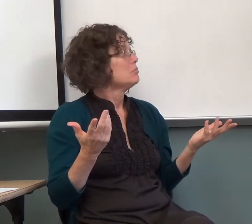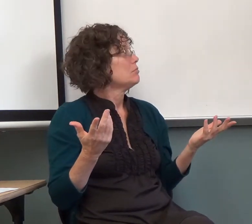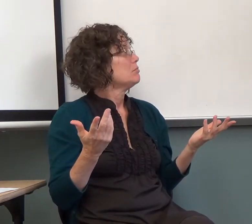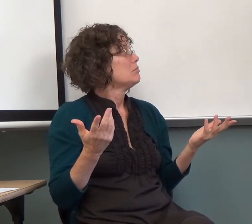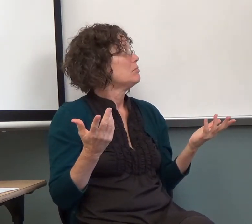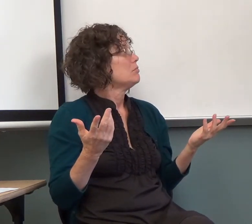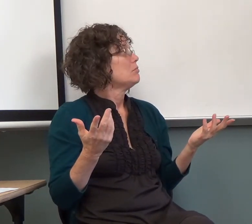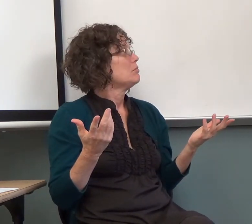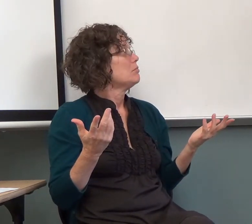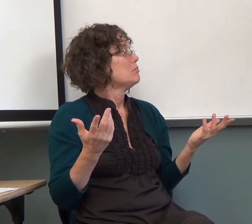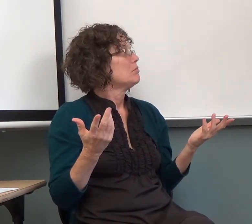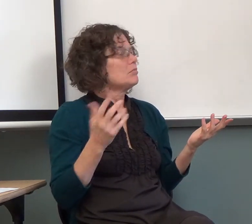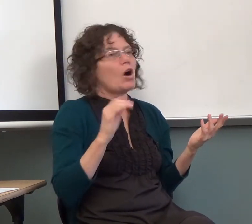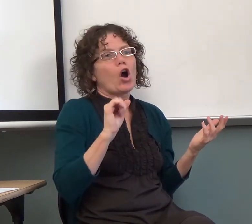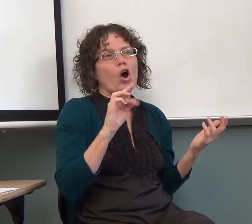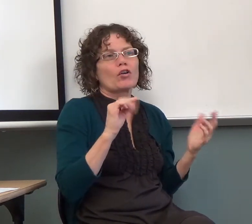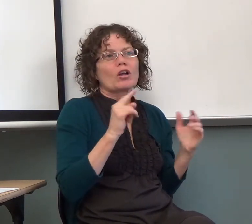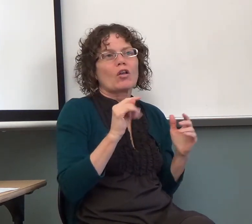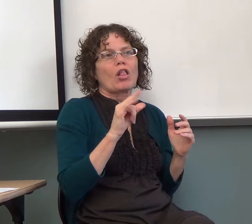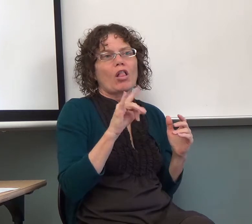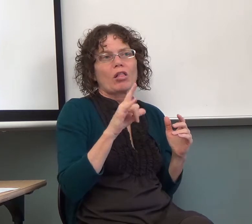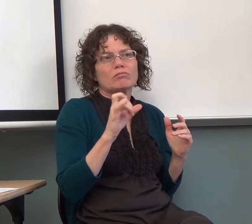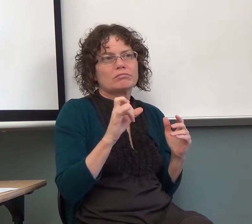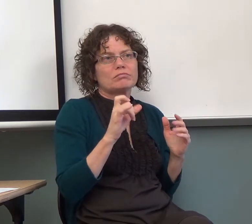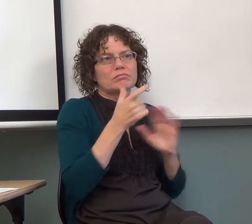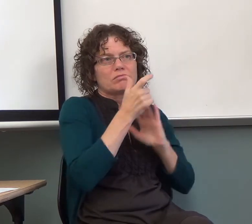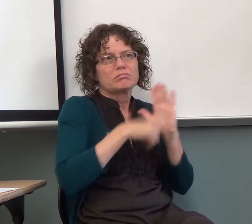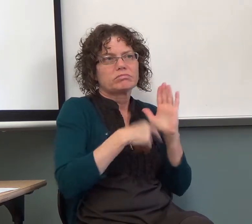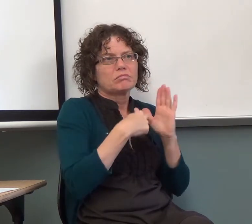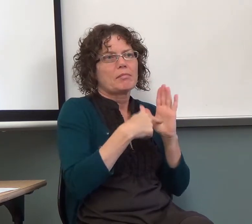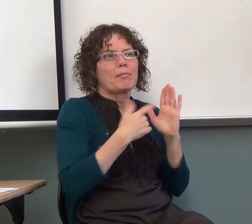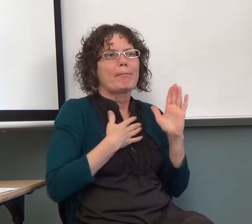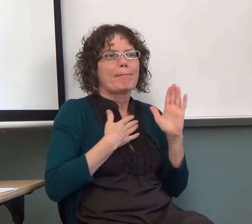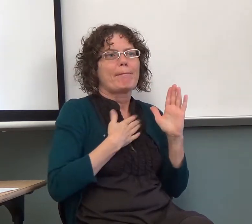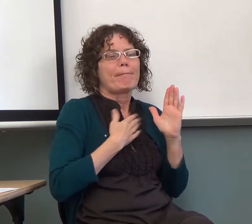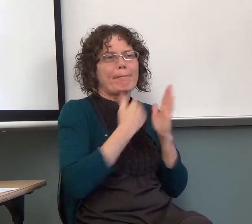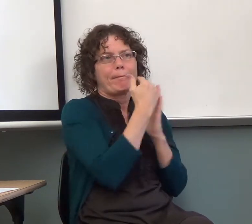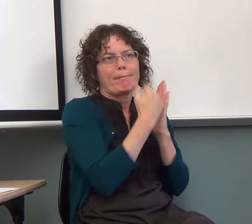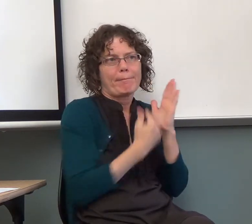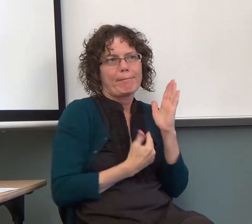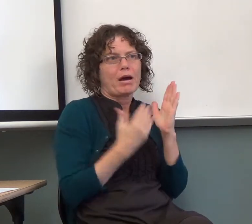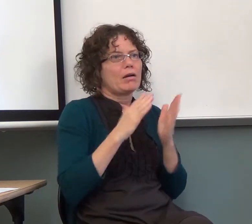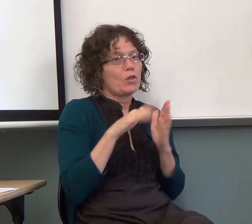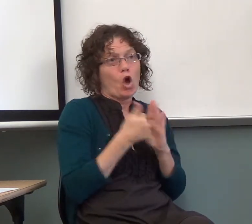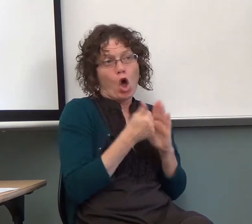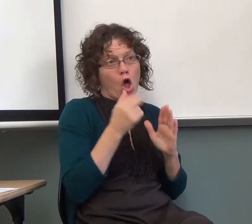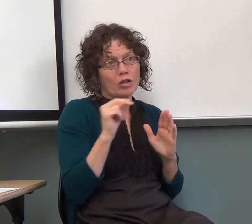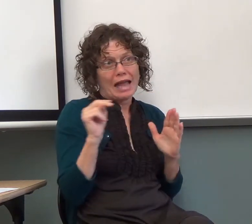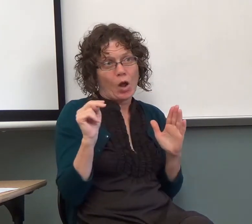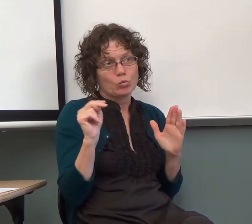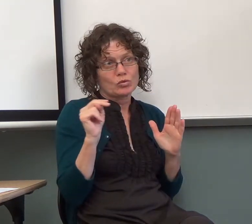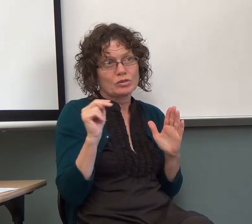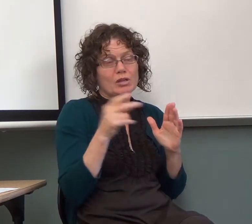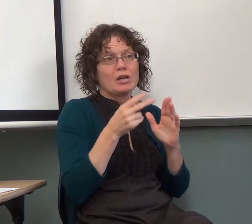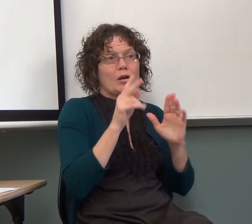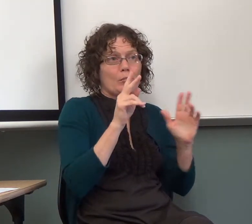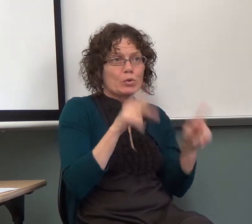and article? These are my words. These are my nouns. These are all nouns. Right? They're all persons, places, and things. You're going to write that in